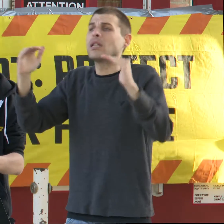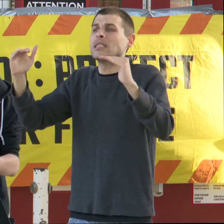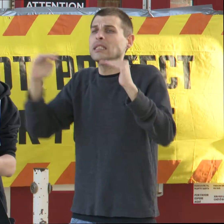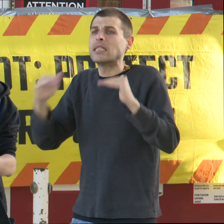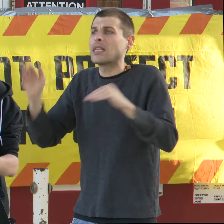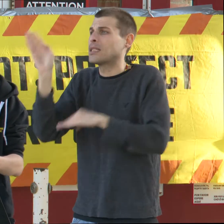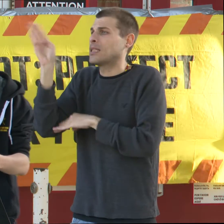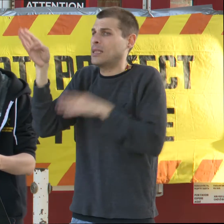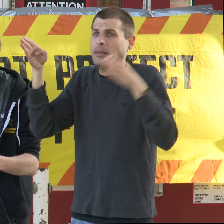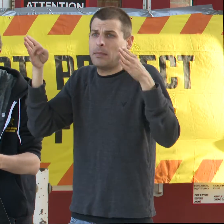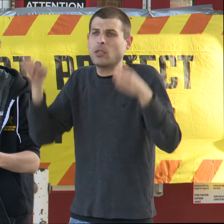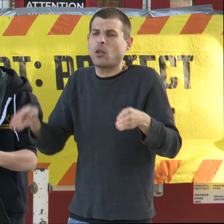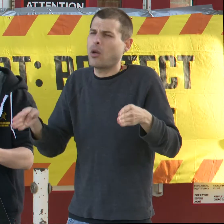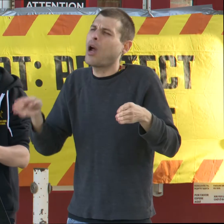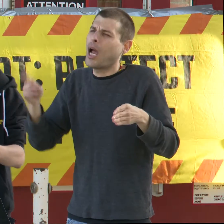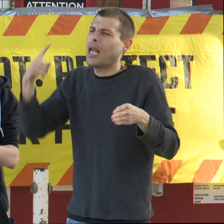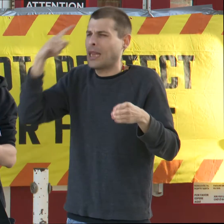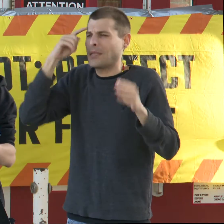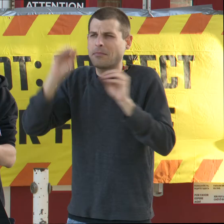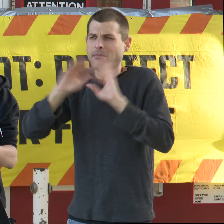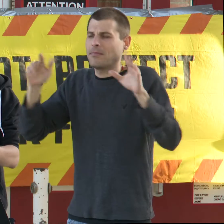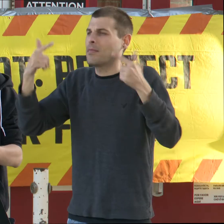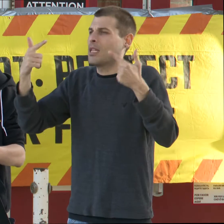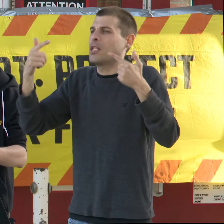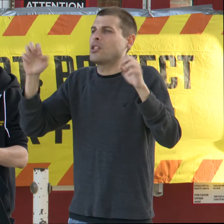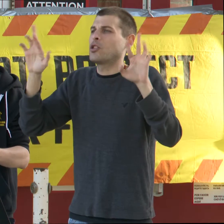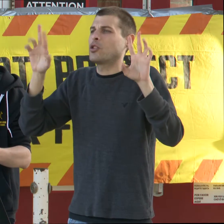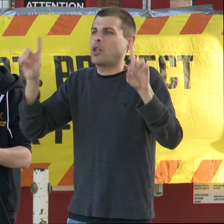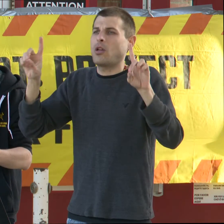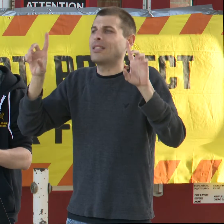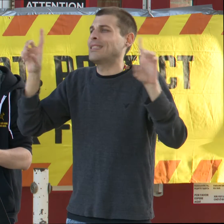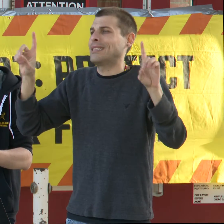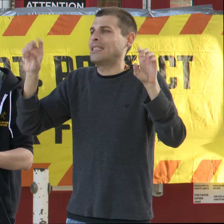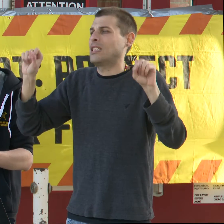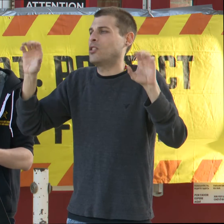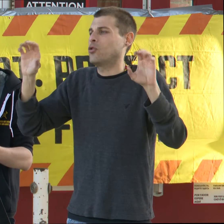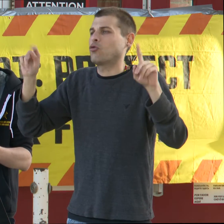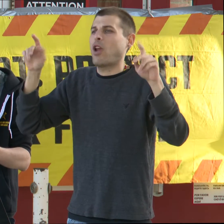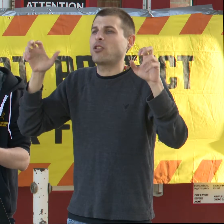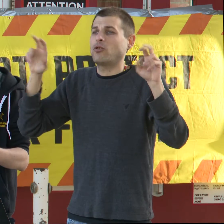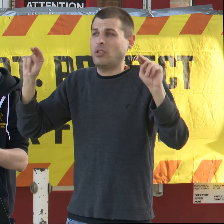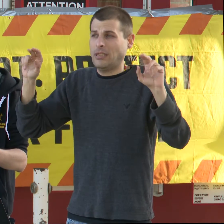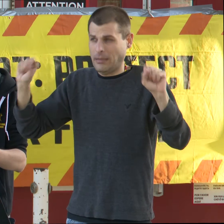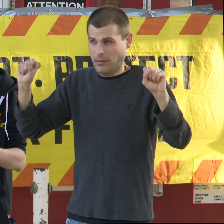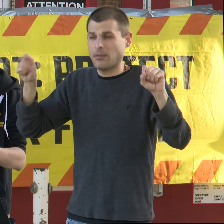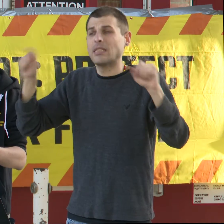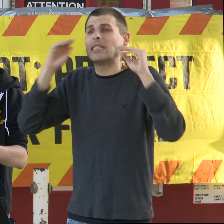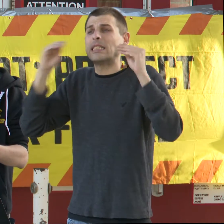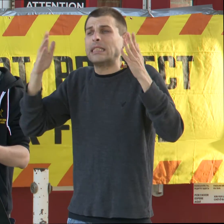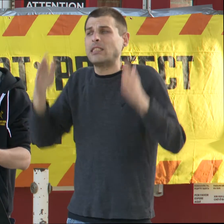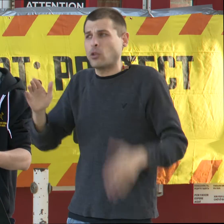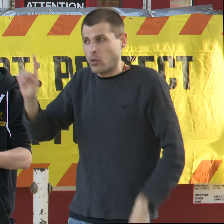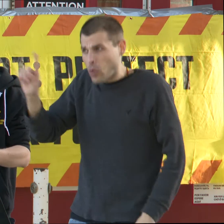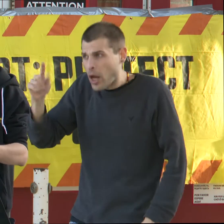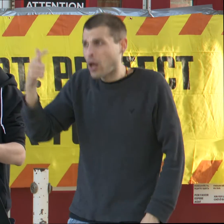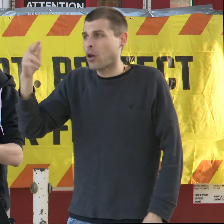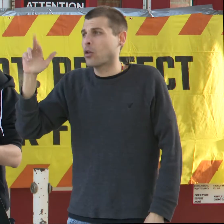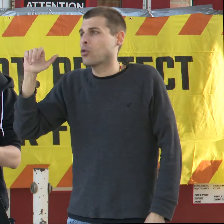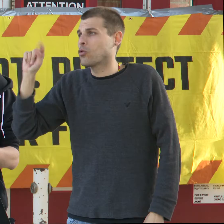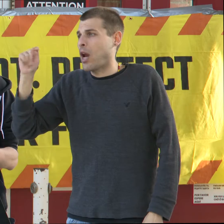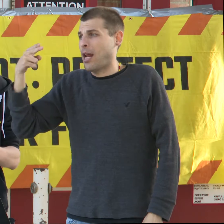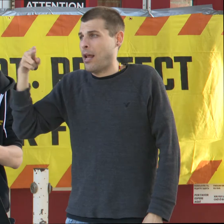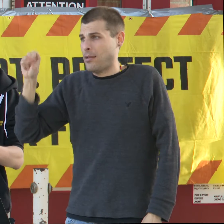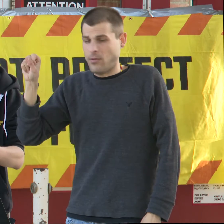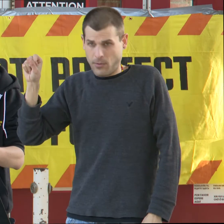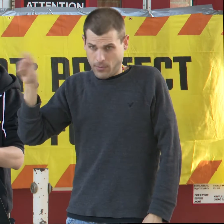really articulately to that. So Gerald D. Scrutchions is a social sciences public educator who instructs at Grant High School.